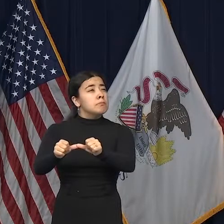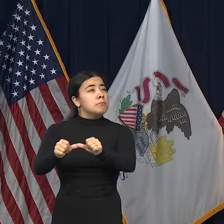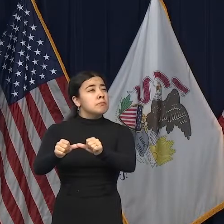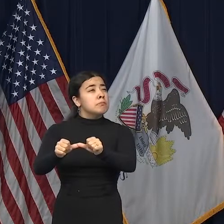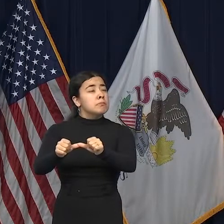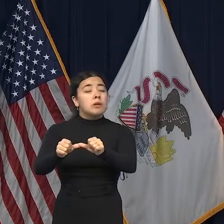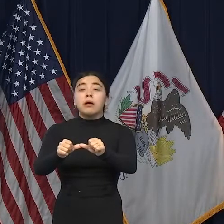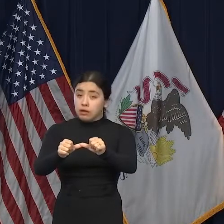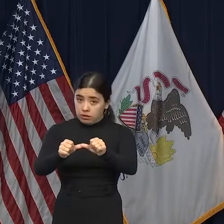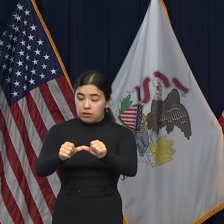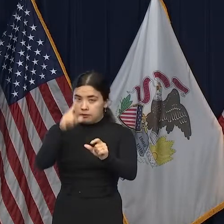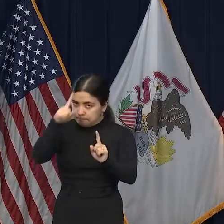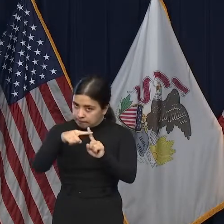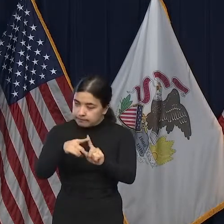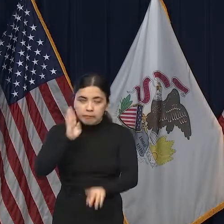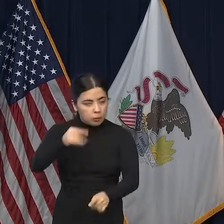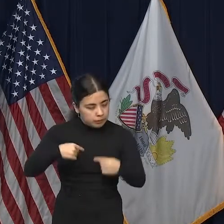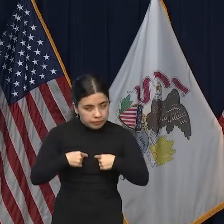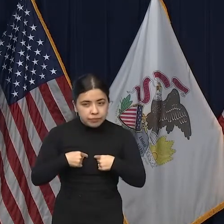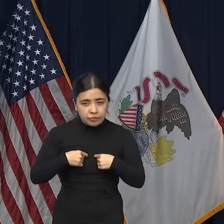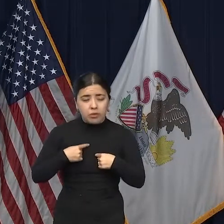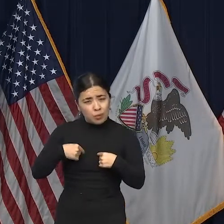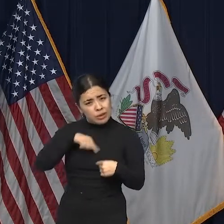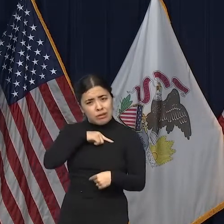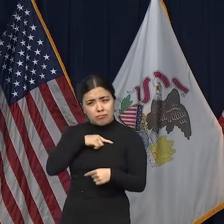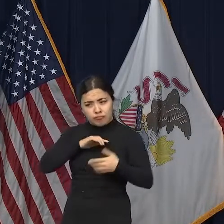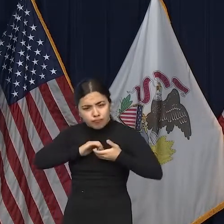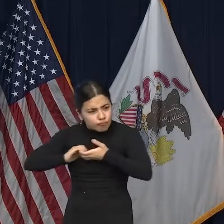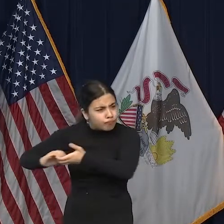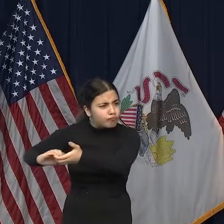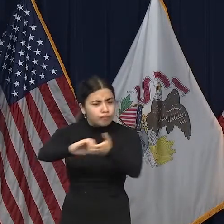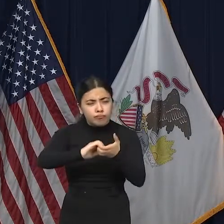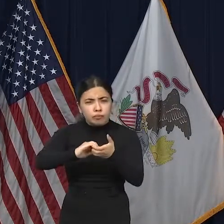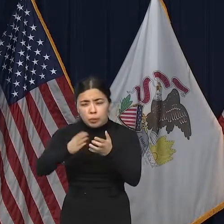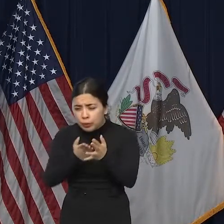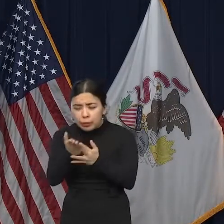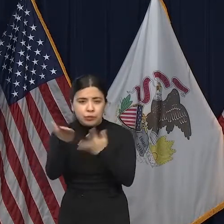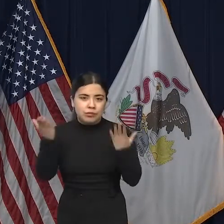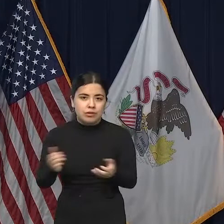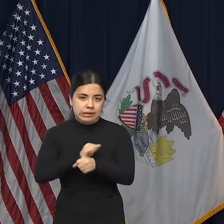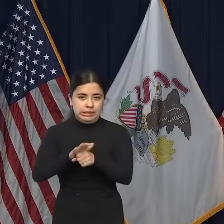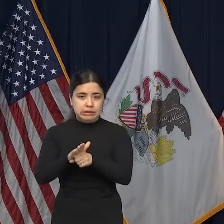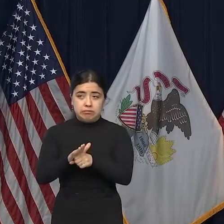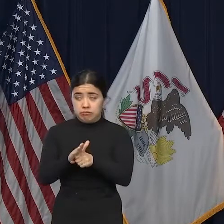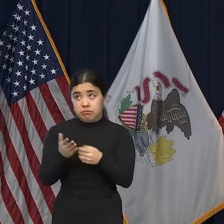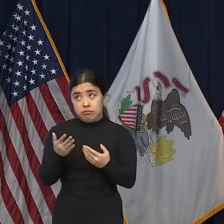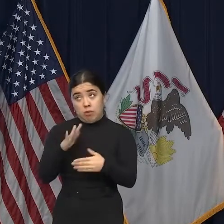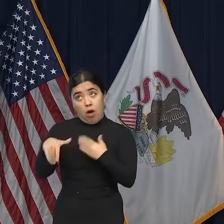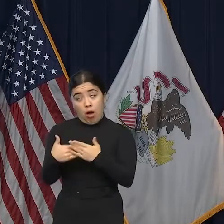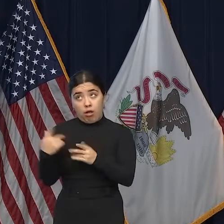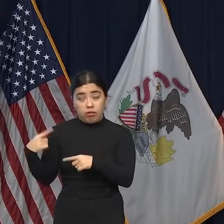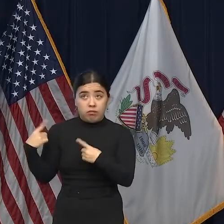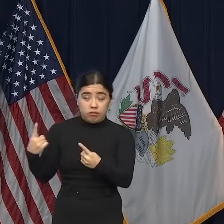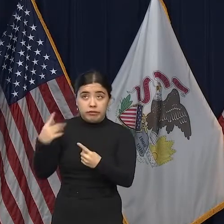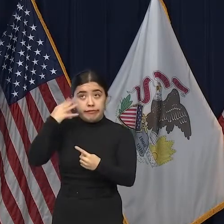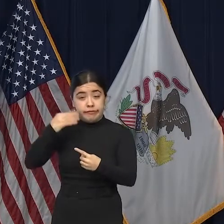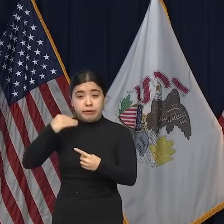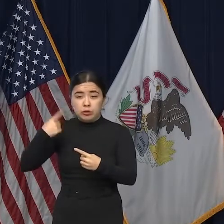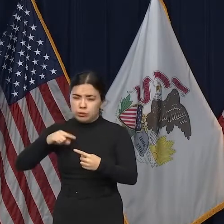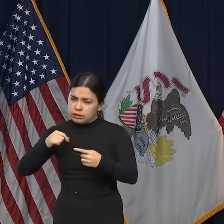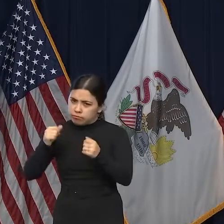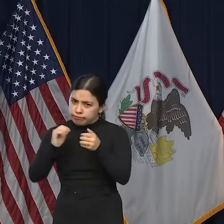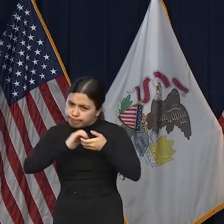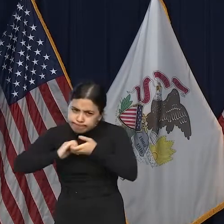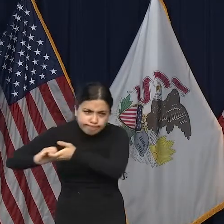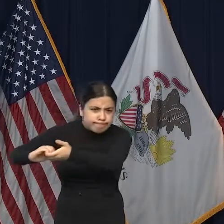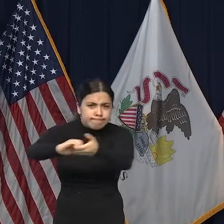this. We will get through all of this together. And when you feel yourself losing a bit of hope, I'm